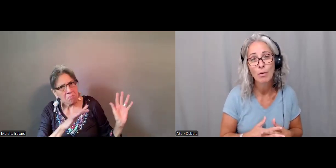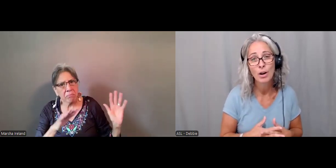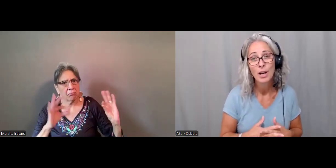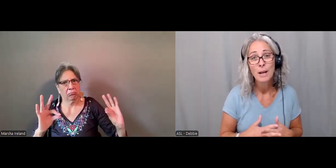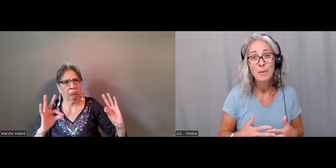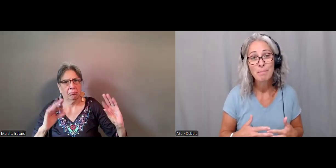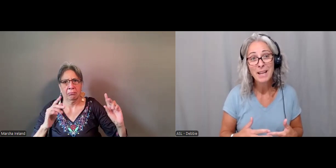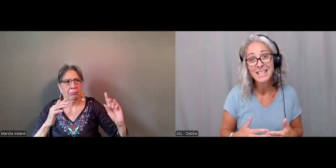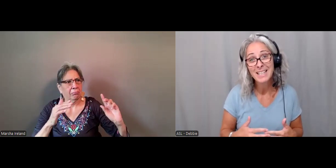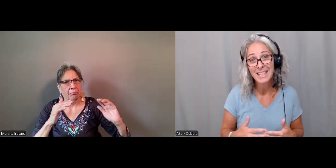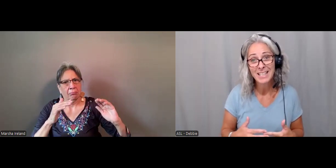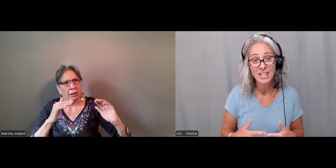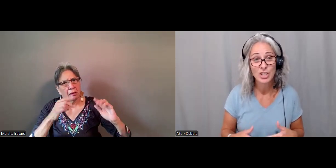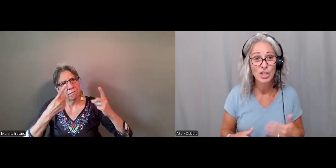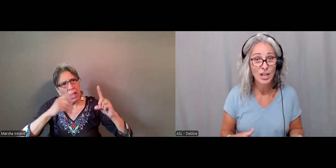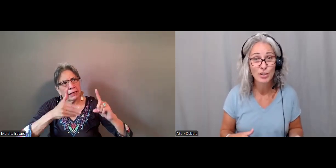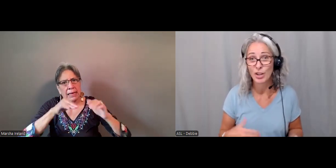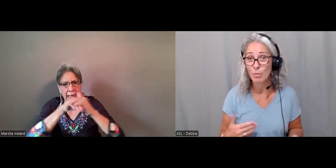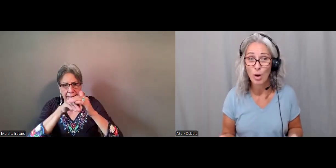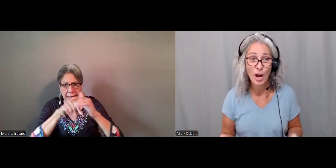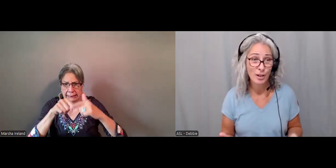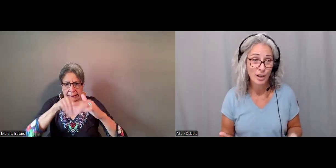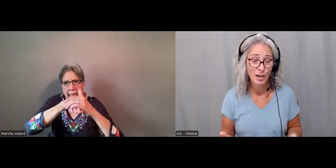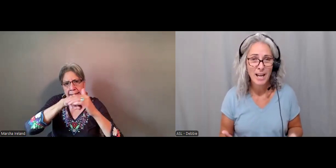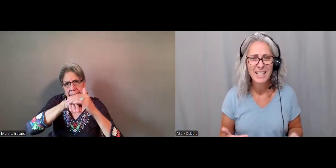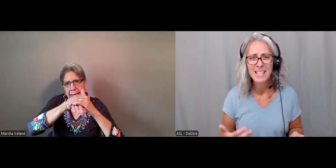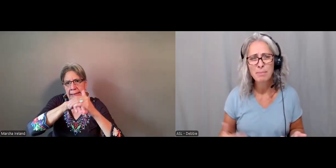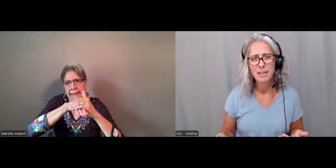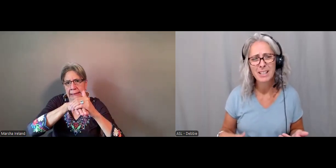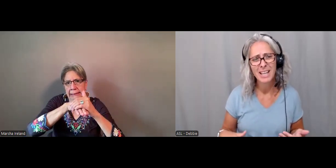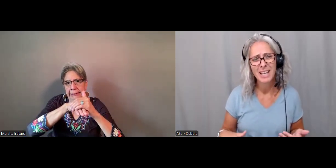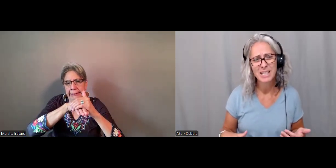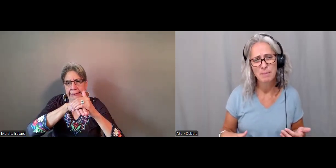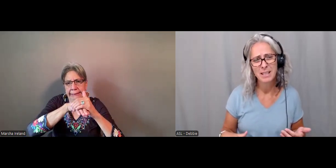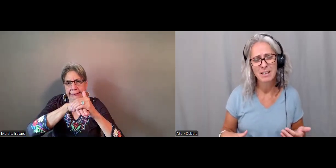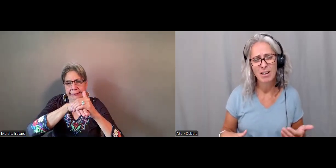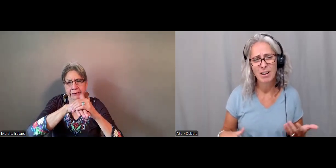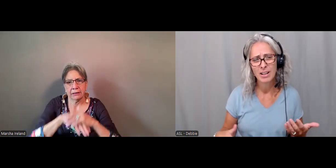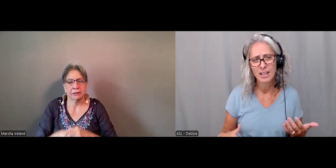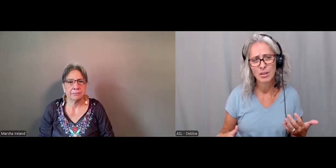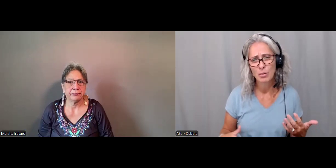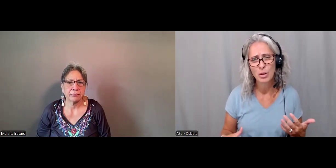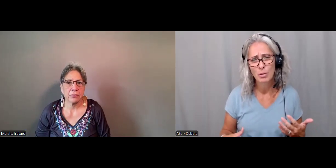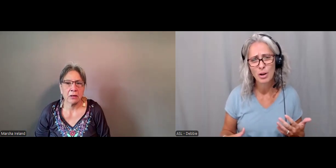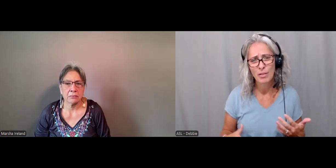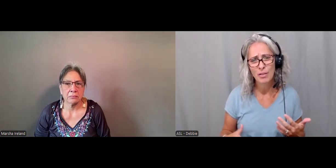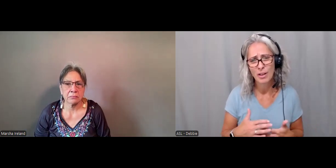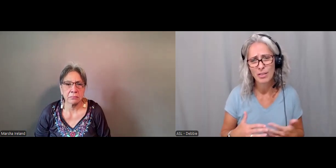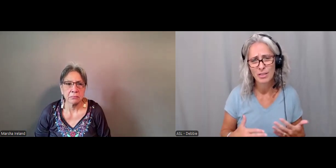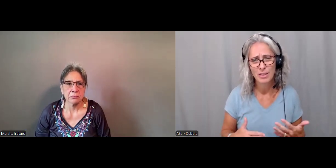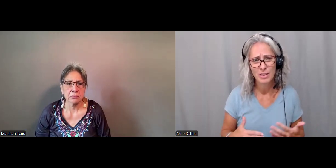fighting for the basic needs such as shelter and water, accessibility has been lower